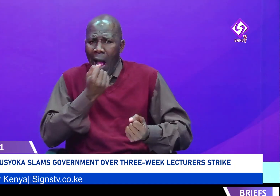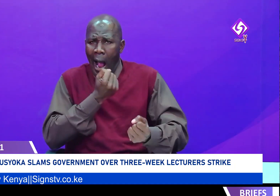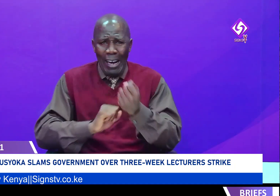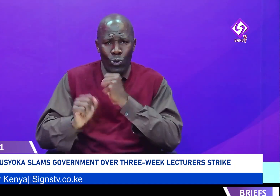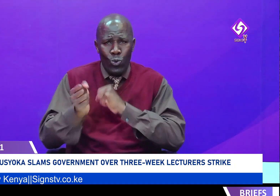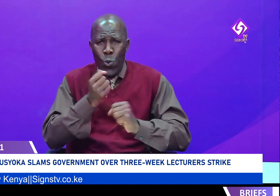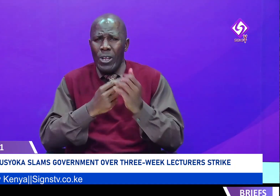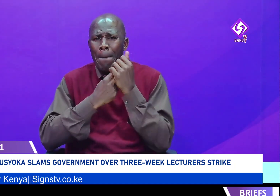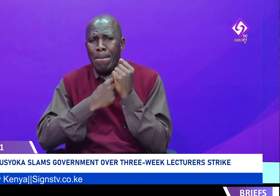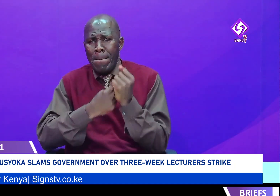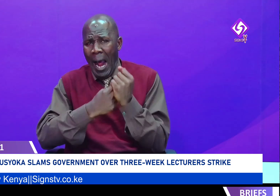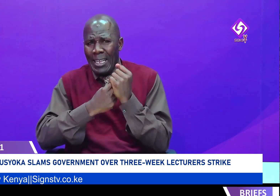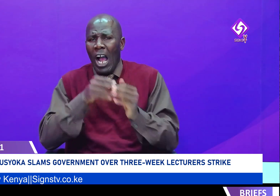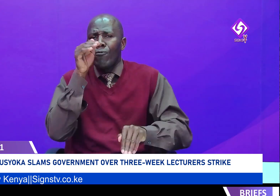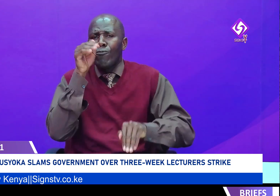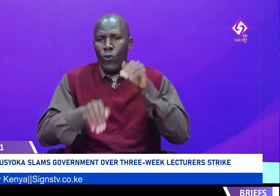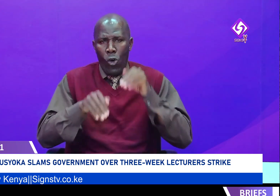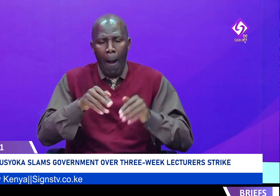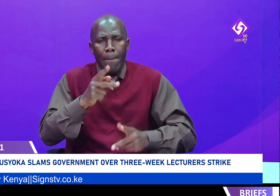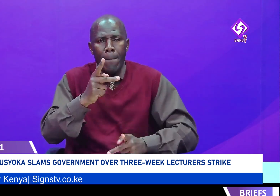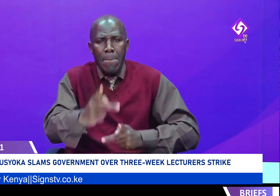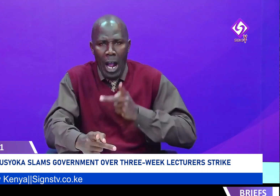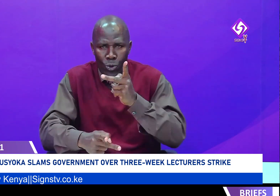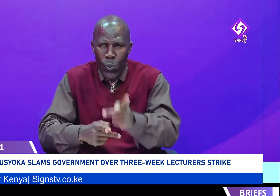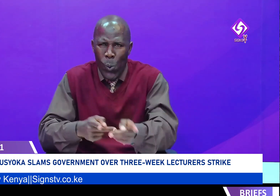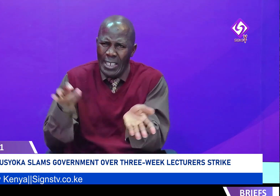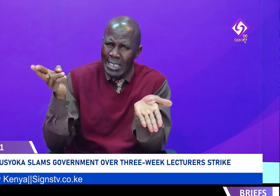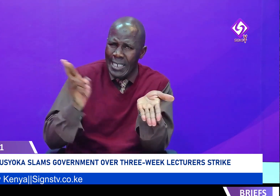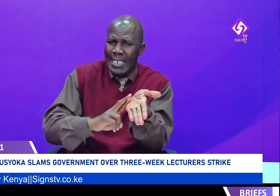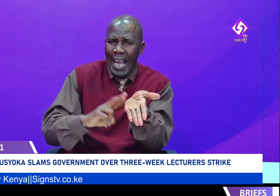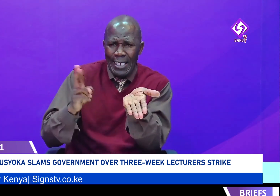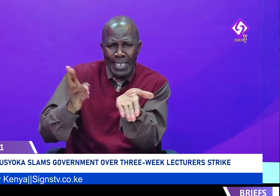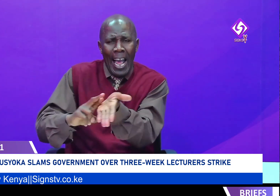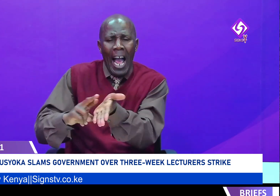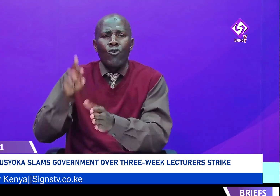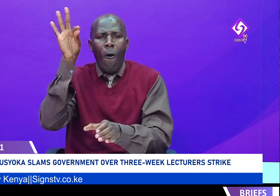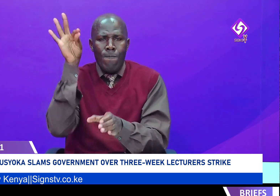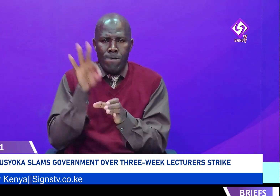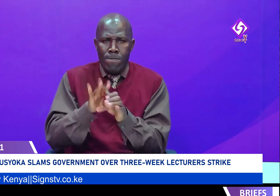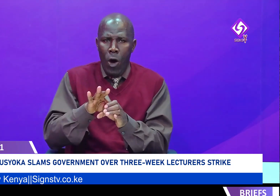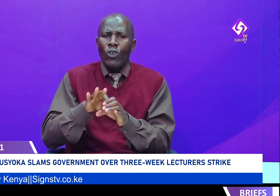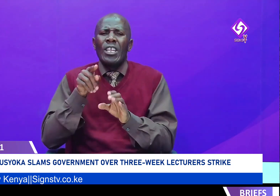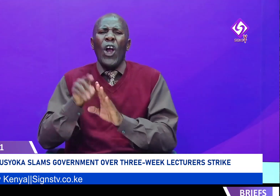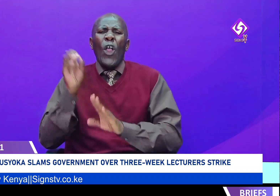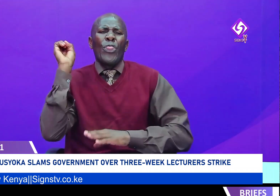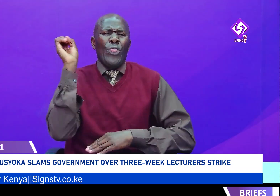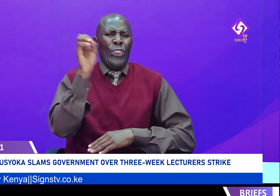He called upon the youth to actively participate in the democratic process by registering as voters